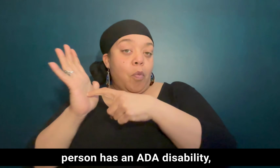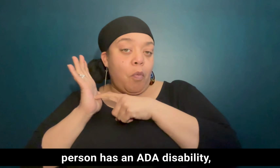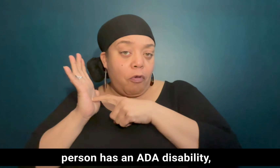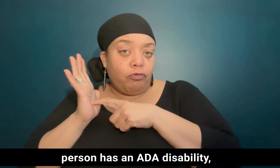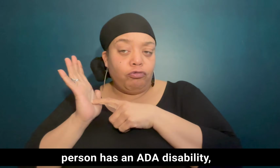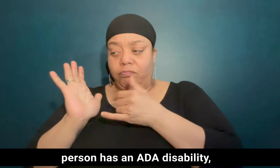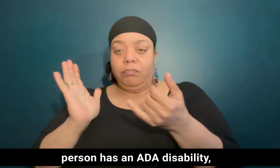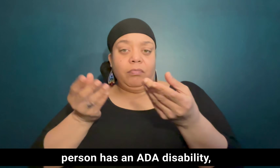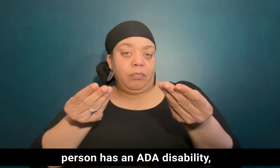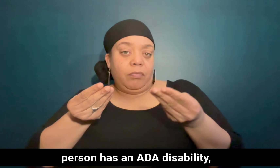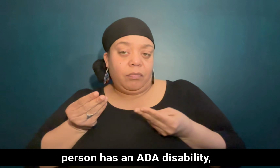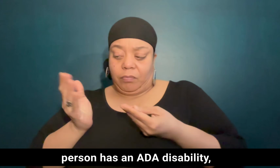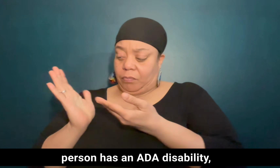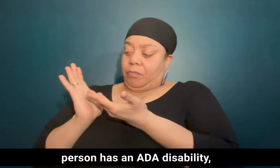disability.